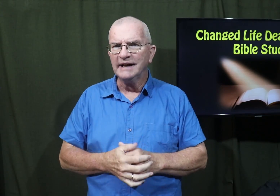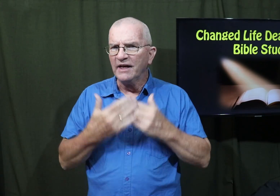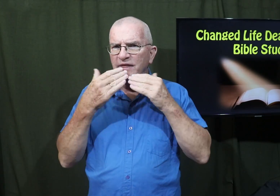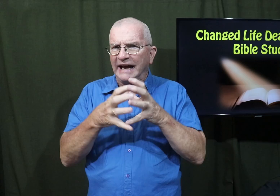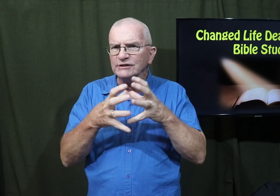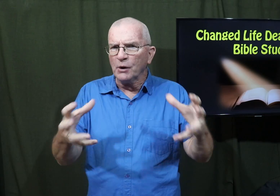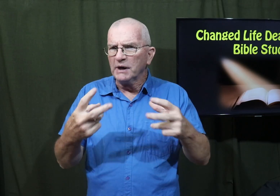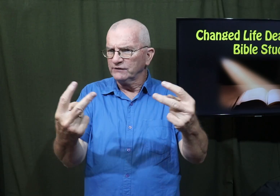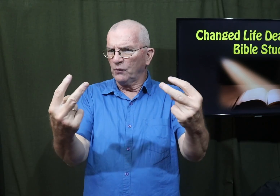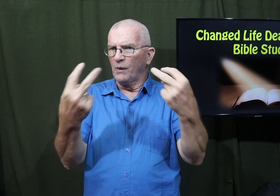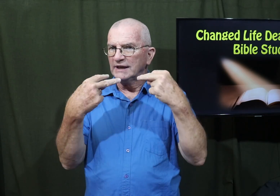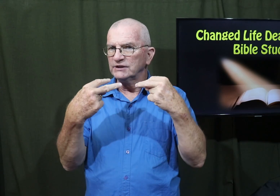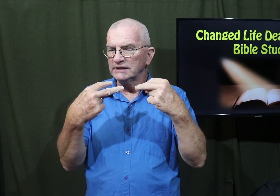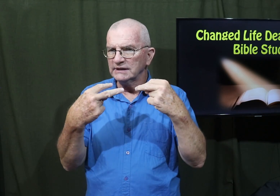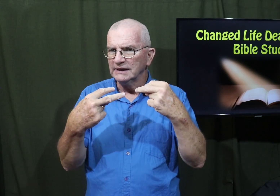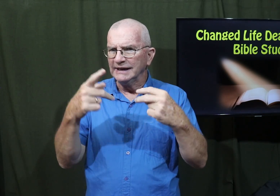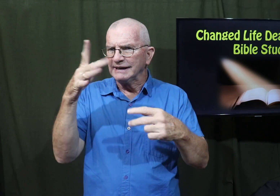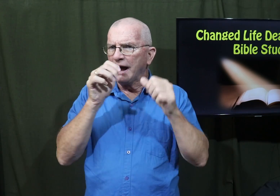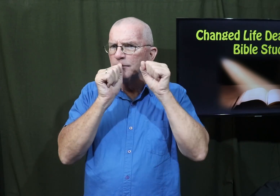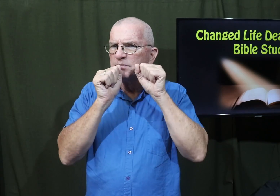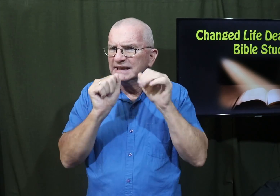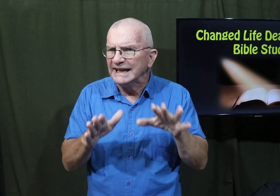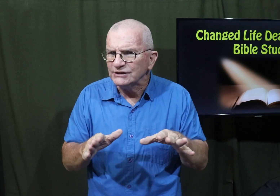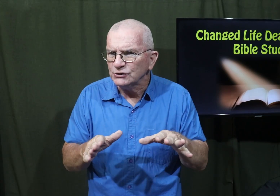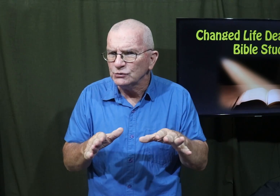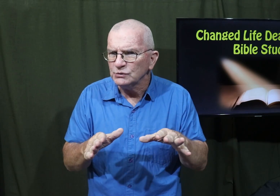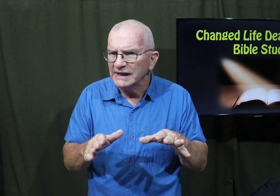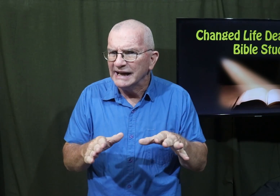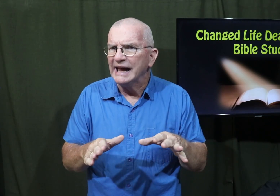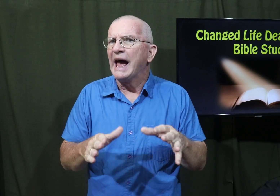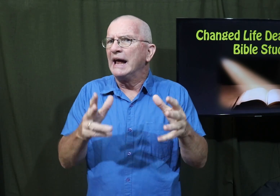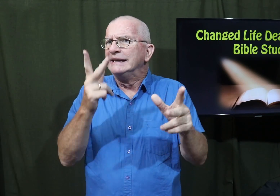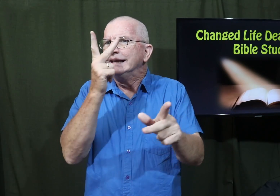okay thank you so much for watching God bless you